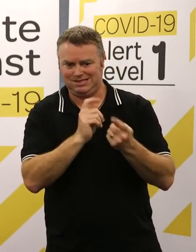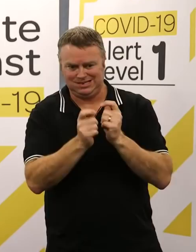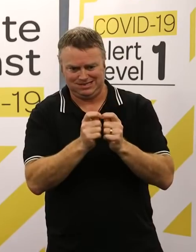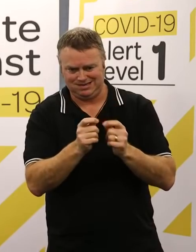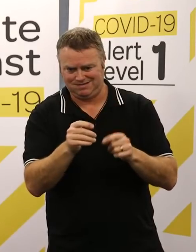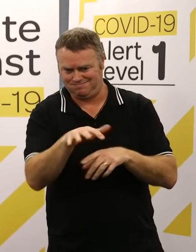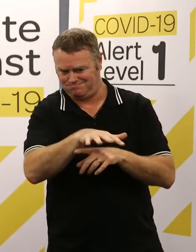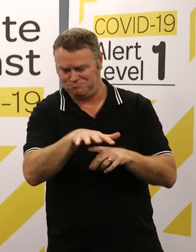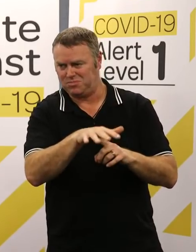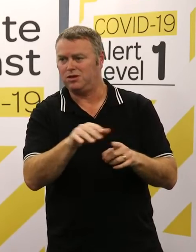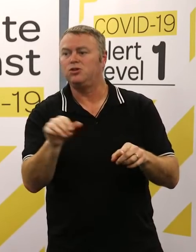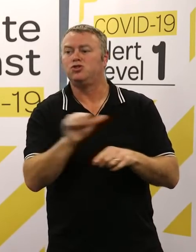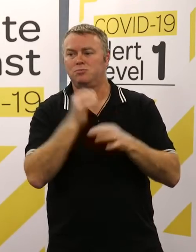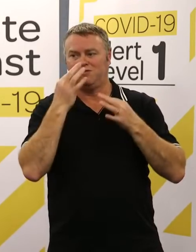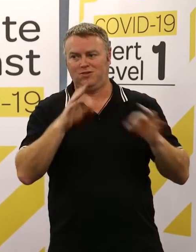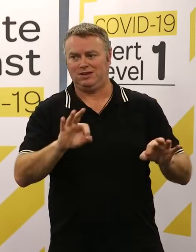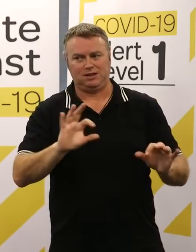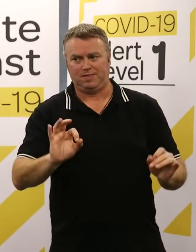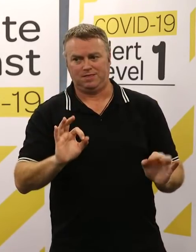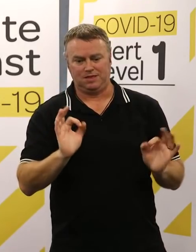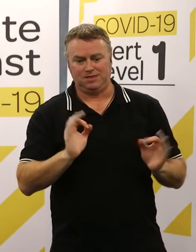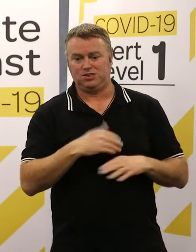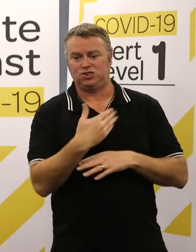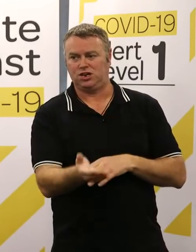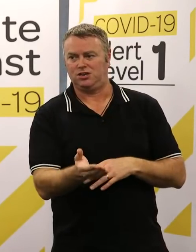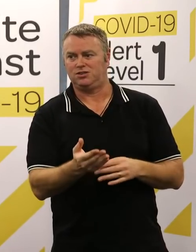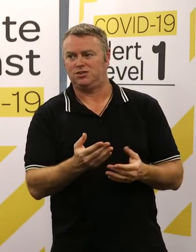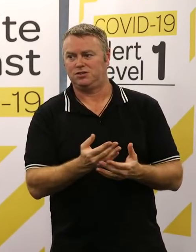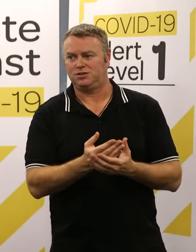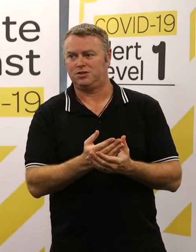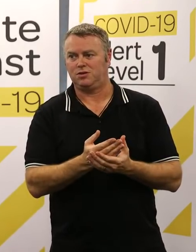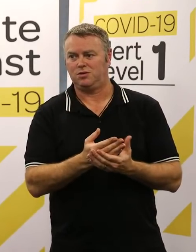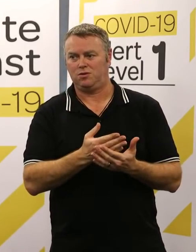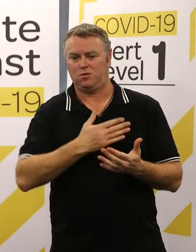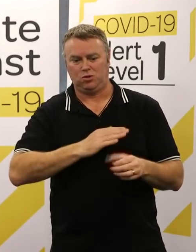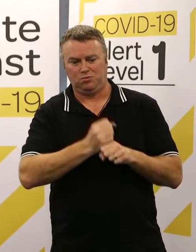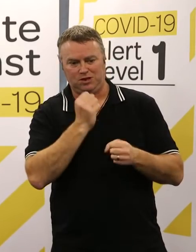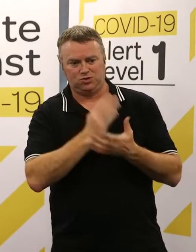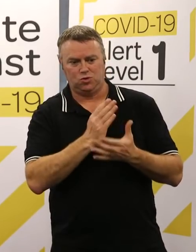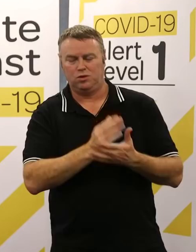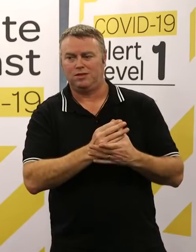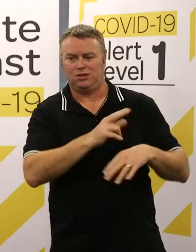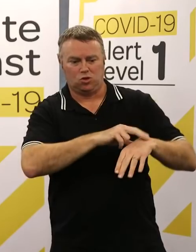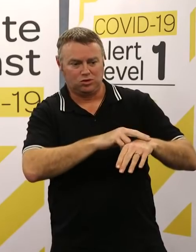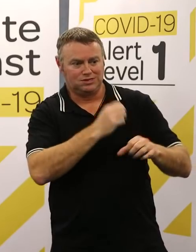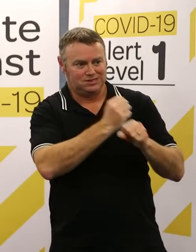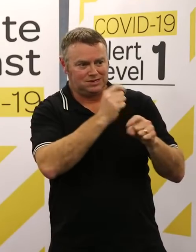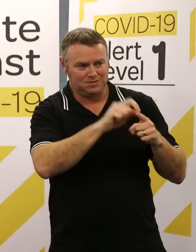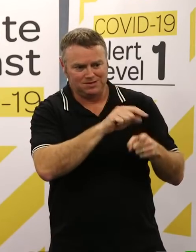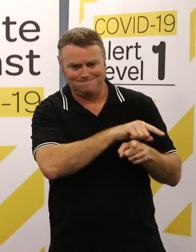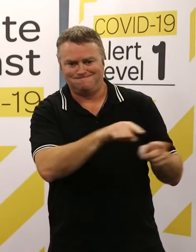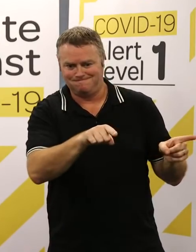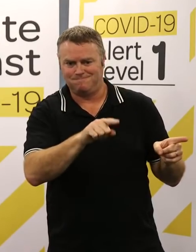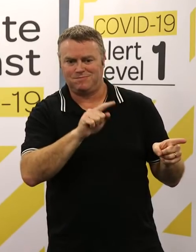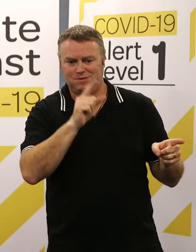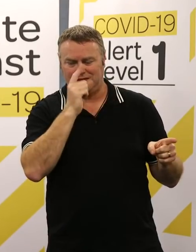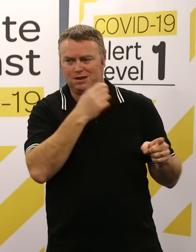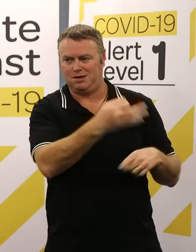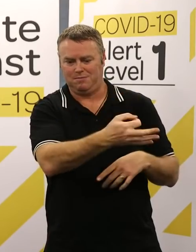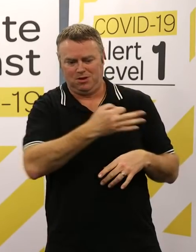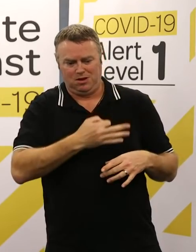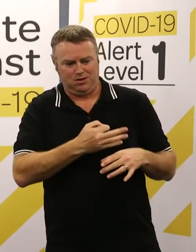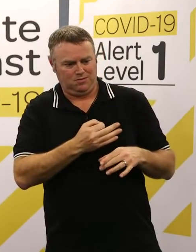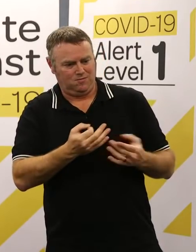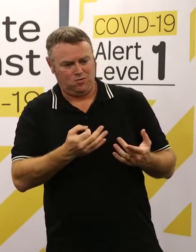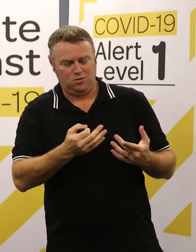to general practitioners to cover the full cost of any assessment if required and of doing the swabbing. So we'll make sure